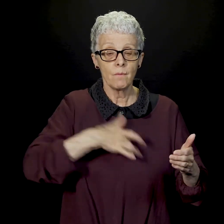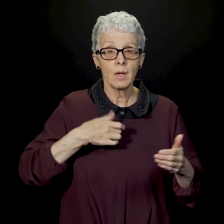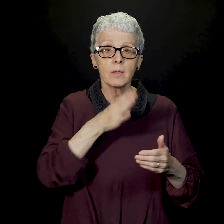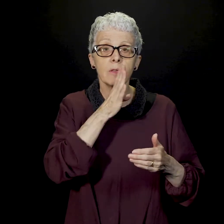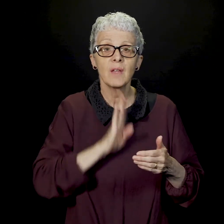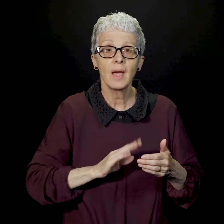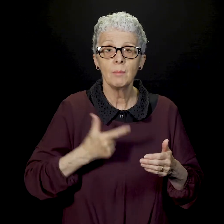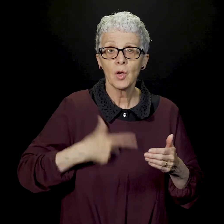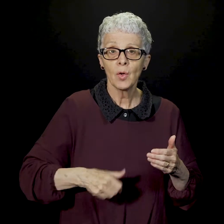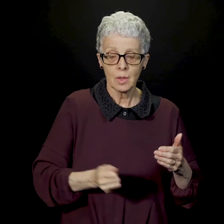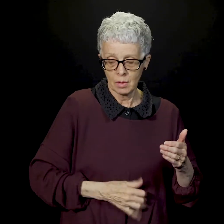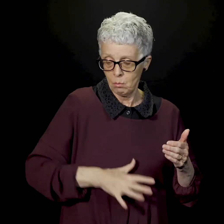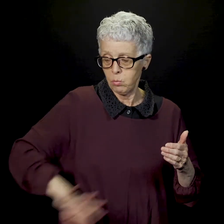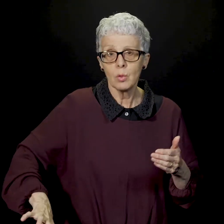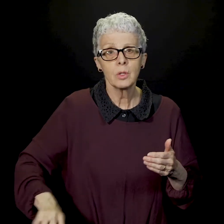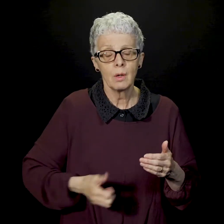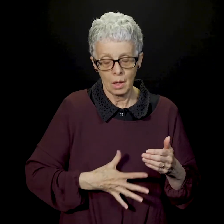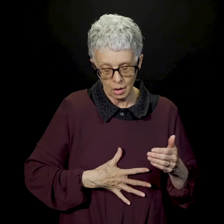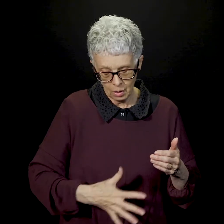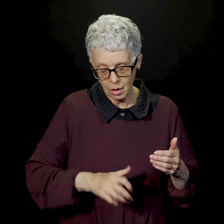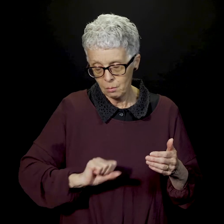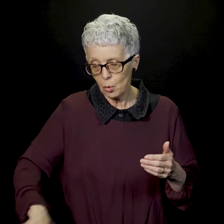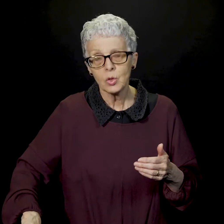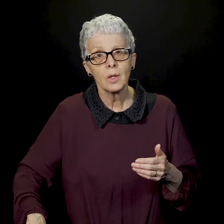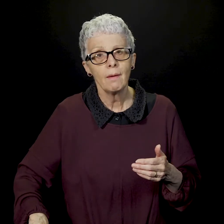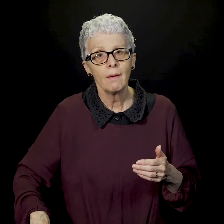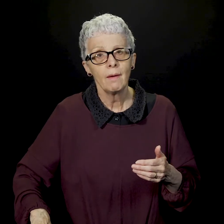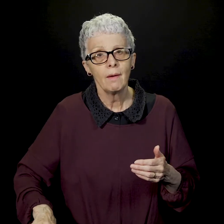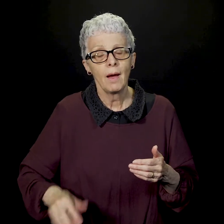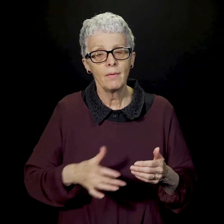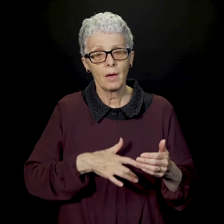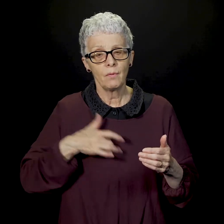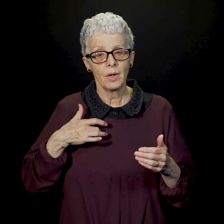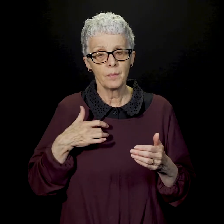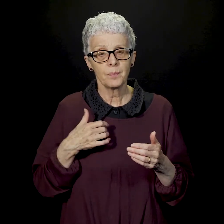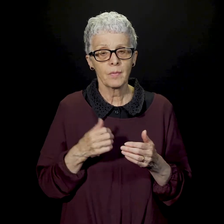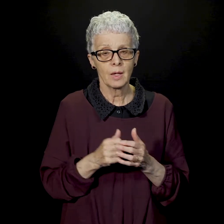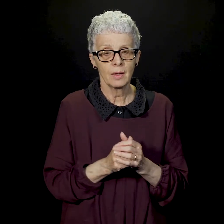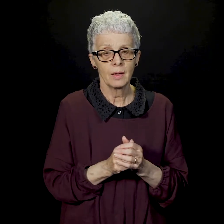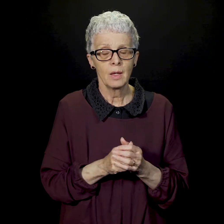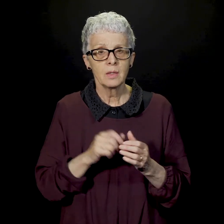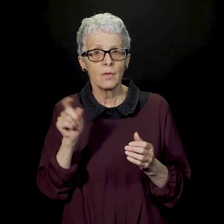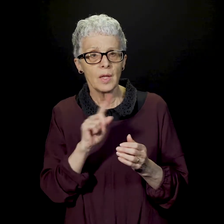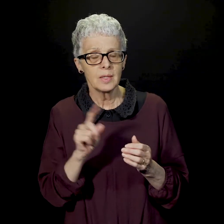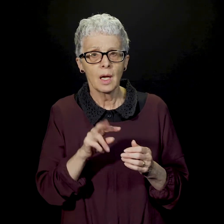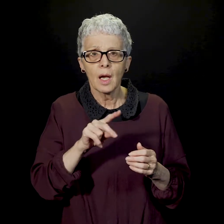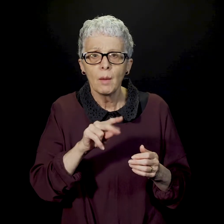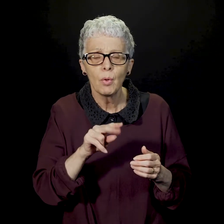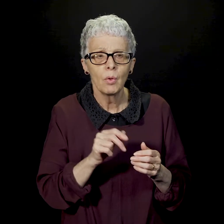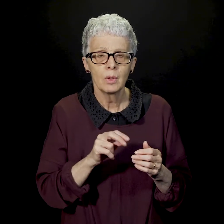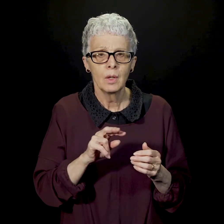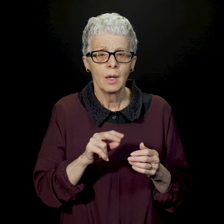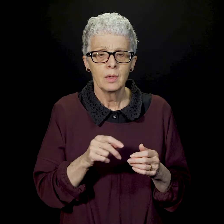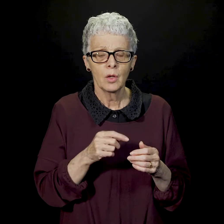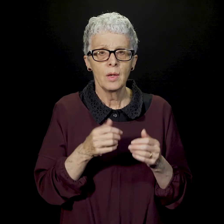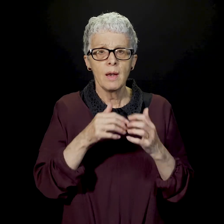pregnant, that actually God is doing something incredible. It's not by mistake. And so the very kind of the same place where